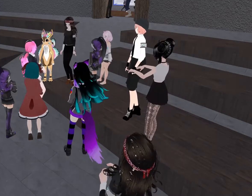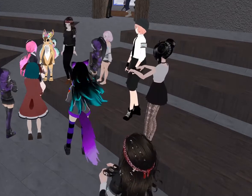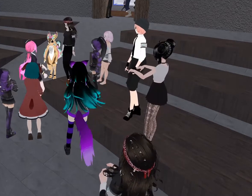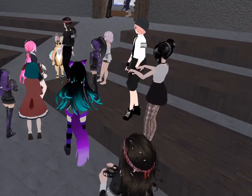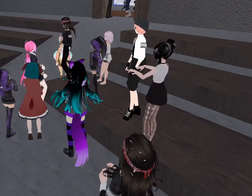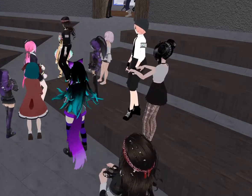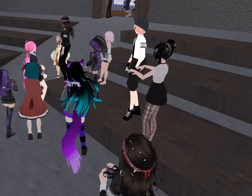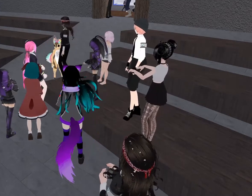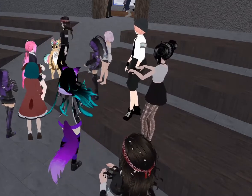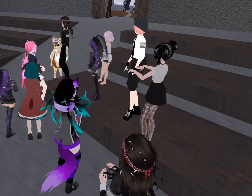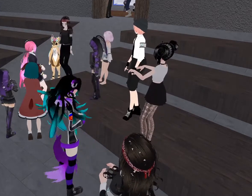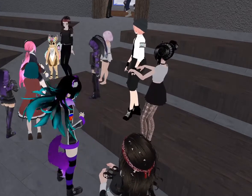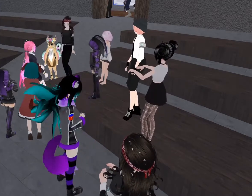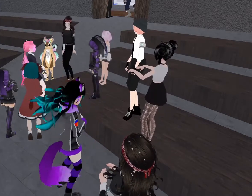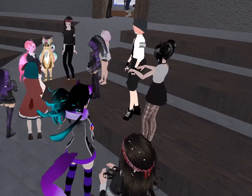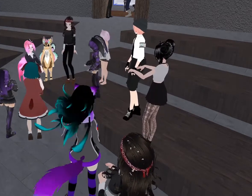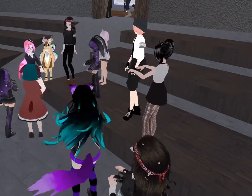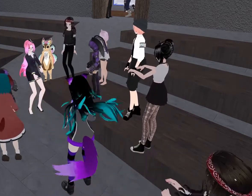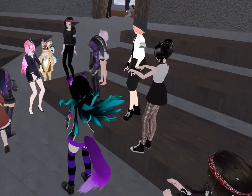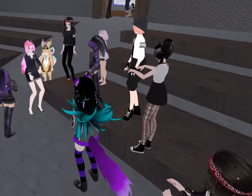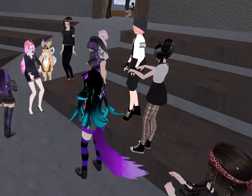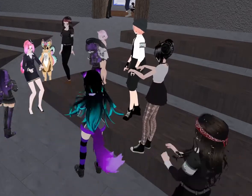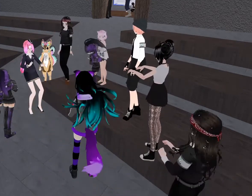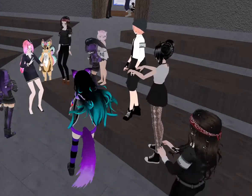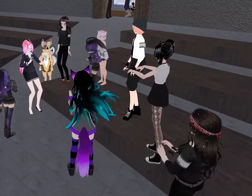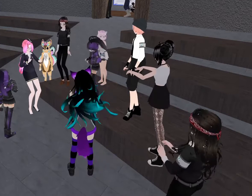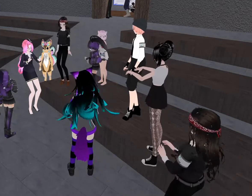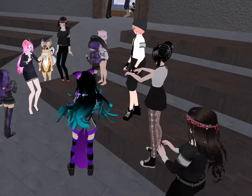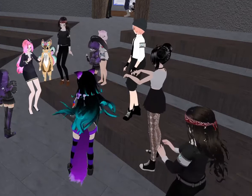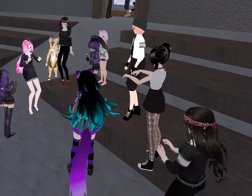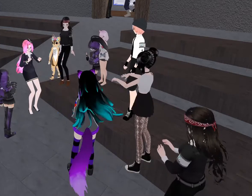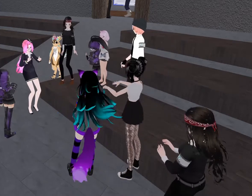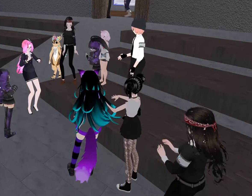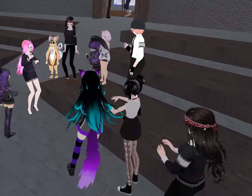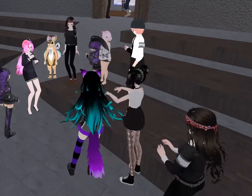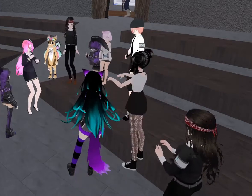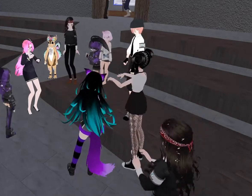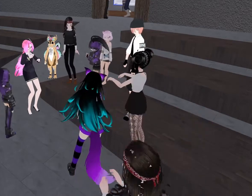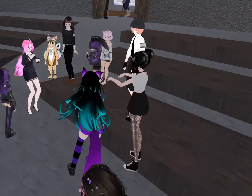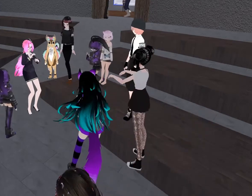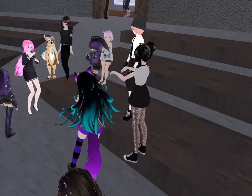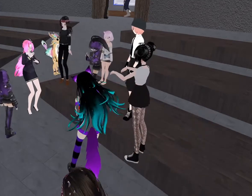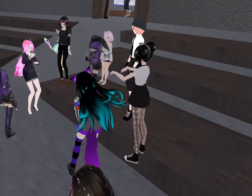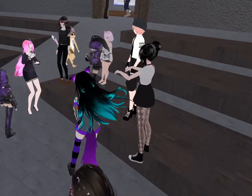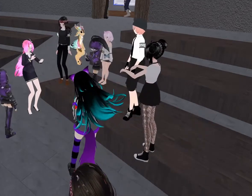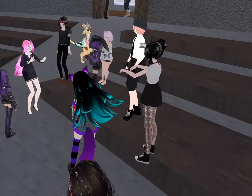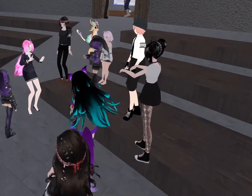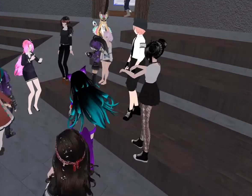that. Yeah. Yeah. Does that sound? Do you have any other questions, or do you have like an ETA of like around